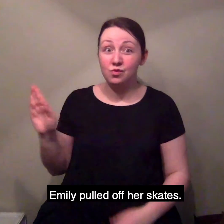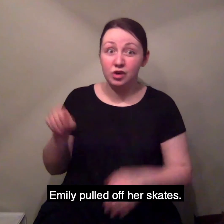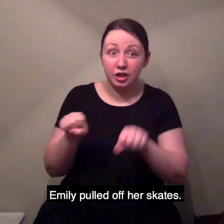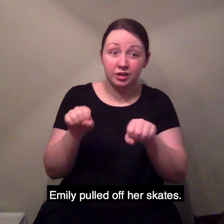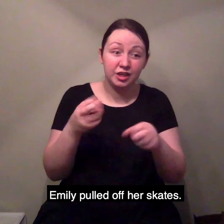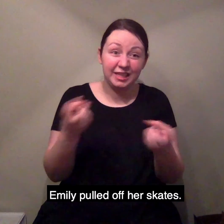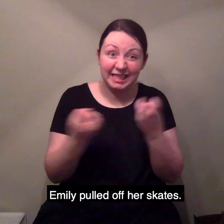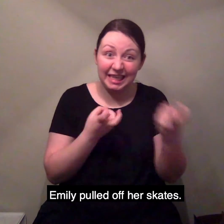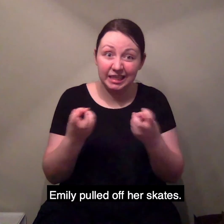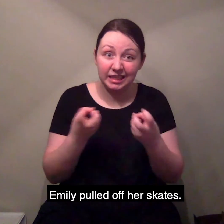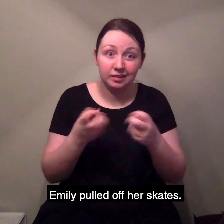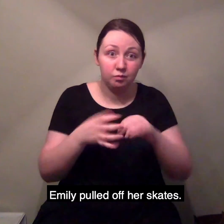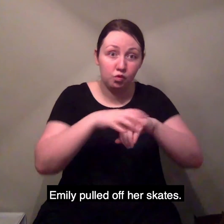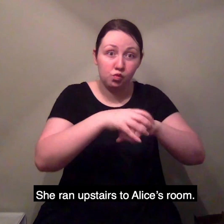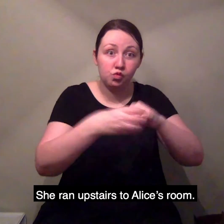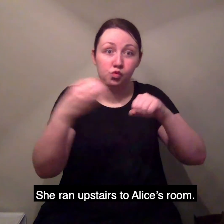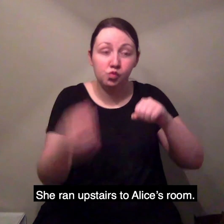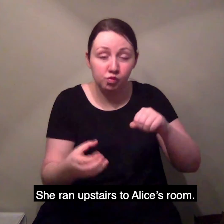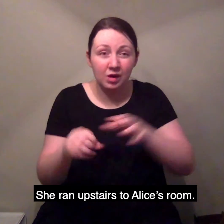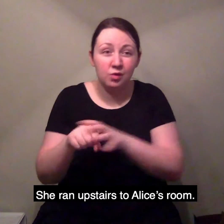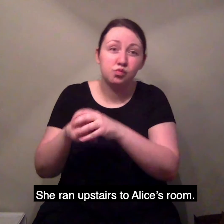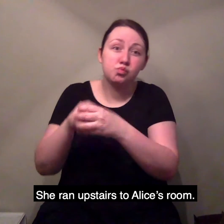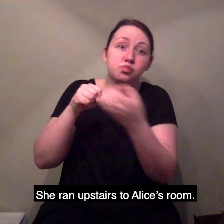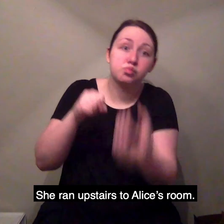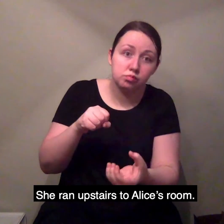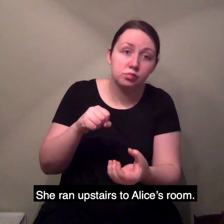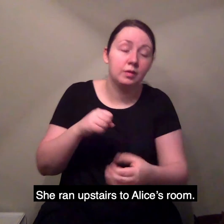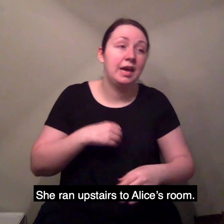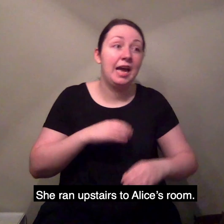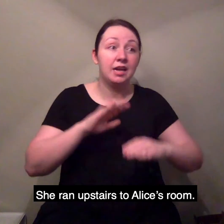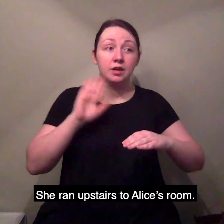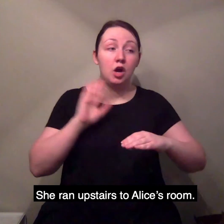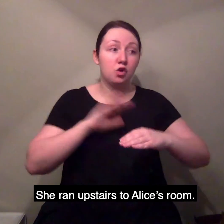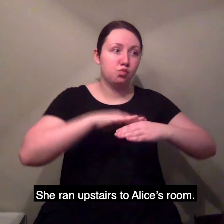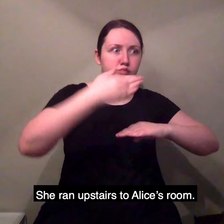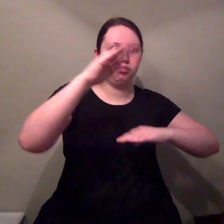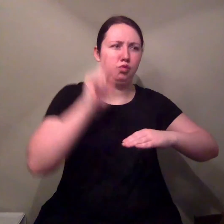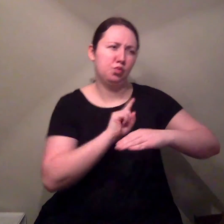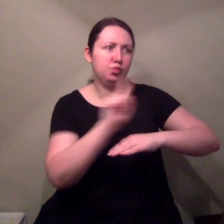Emily pulled off her skates. She ran upstairs to Alice's room.